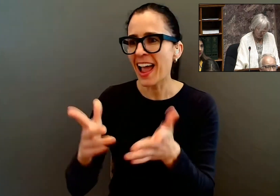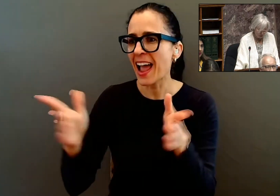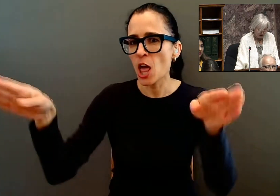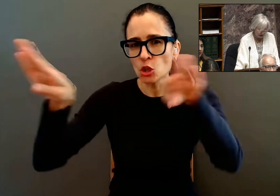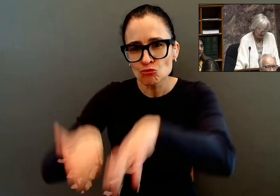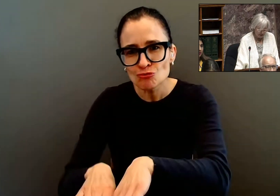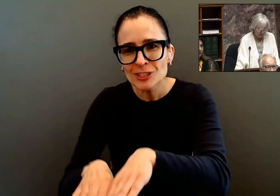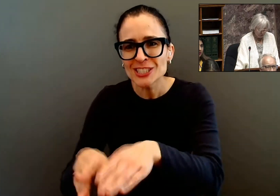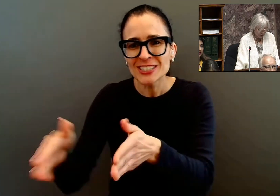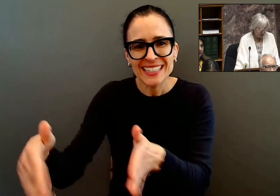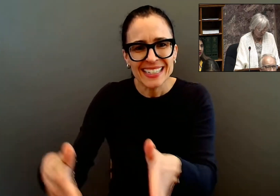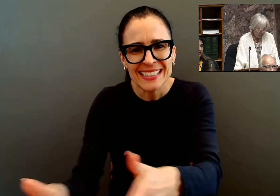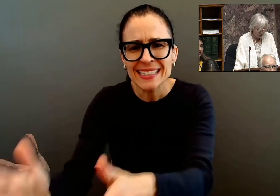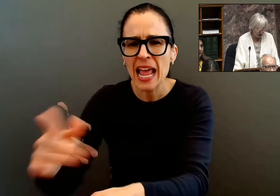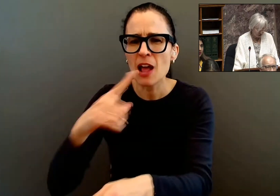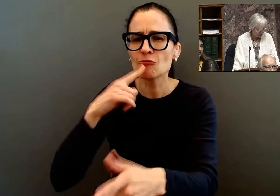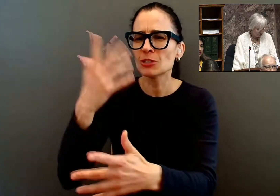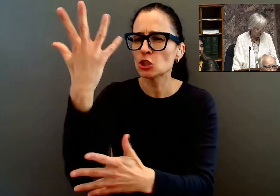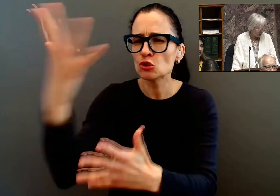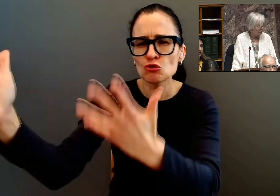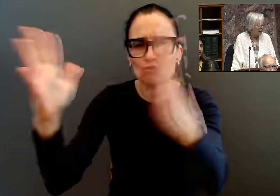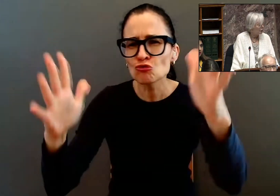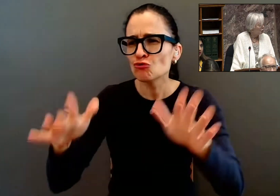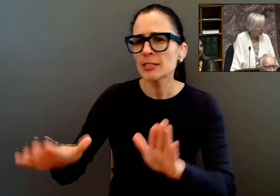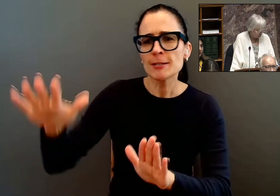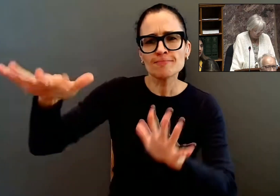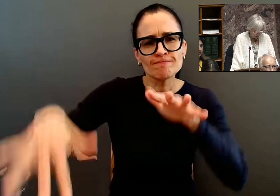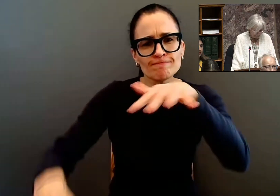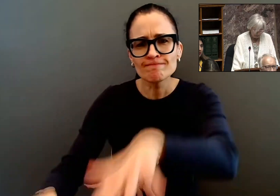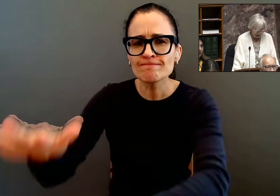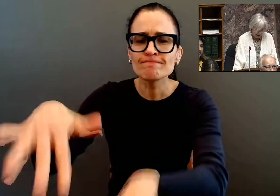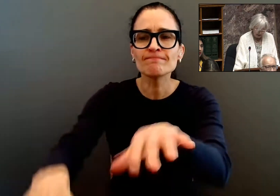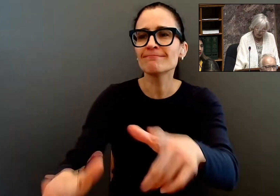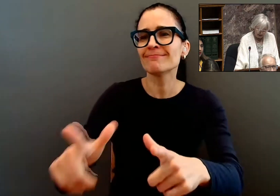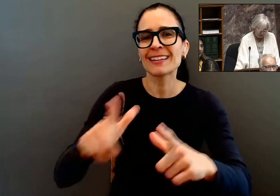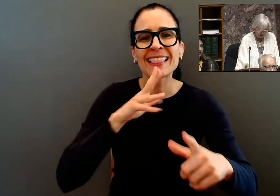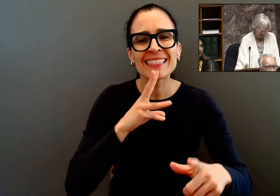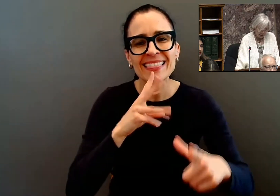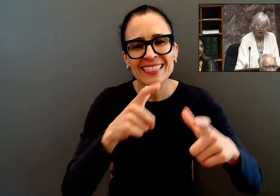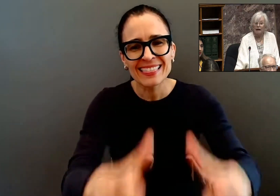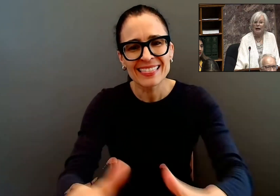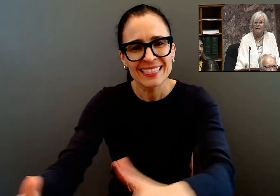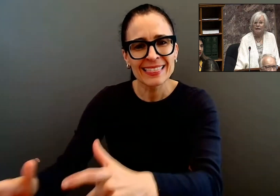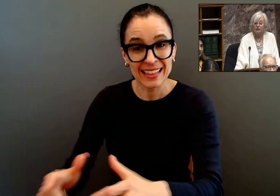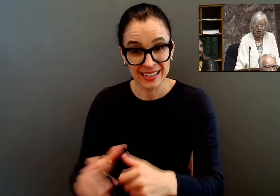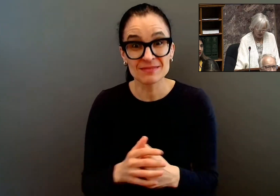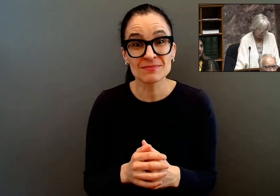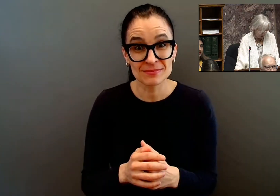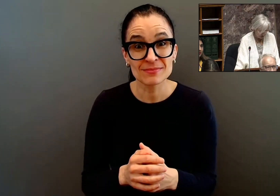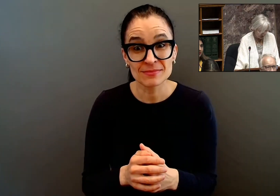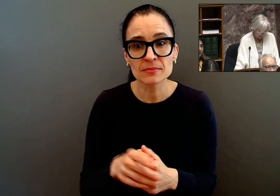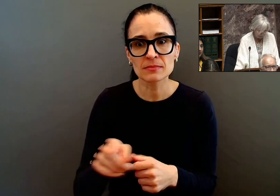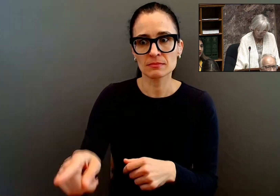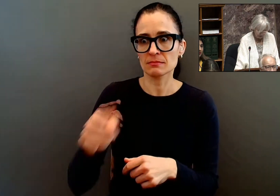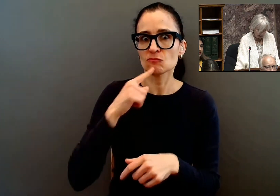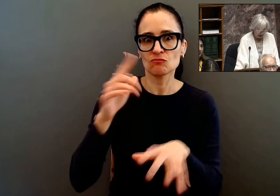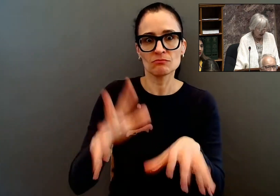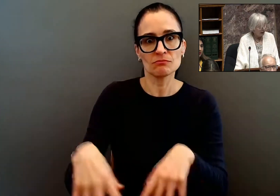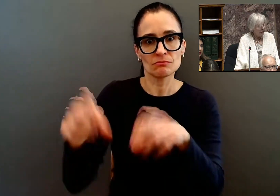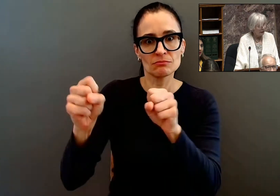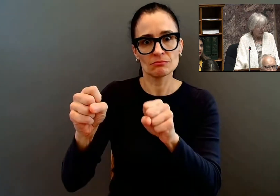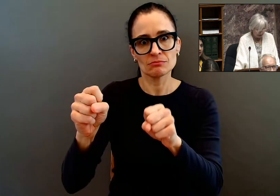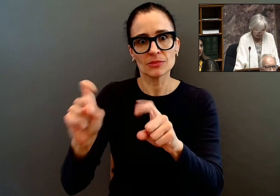by hosting first the PGA Tour's Greater Vancouver Open and later the Air Canada Championship.